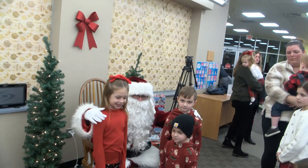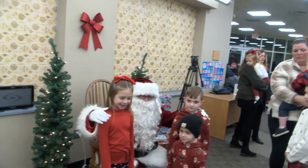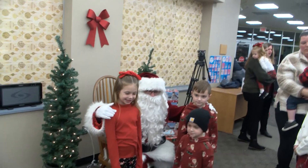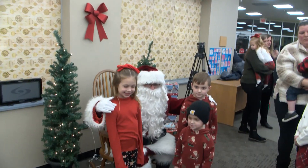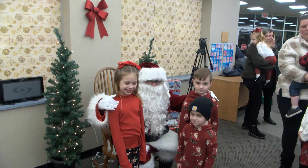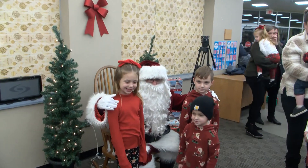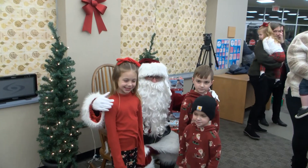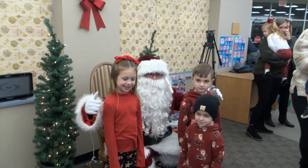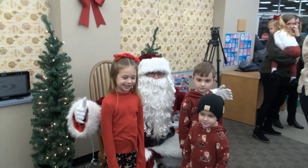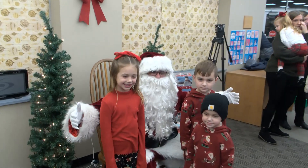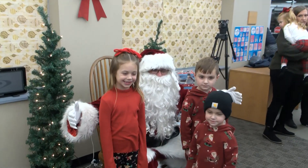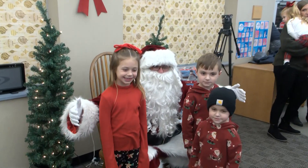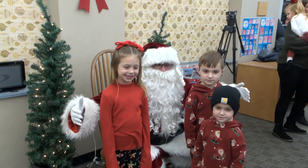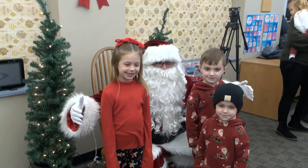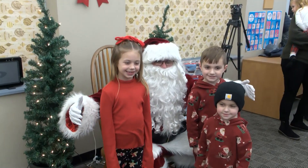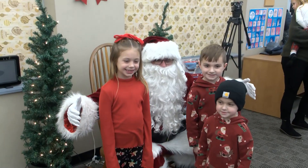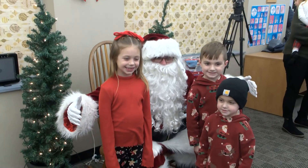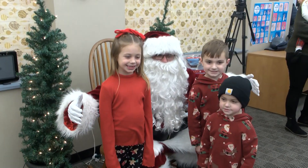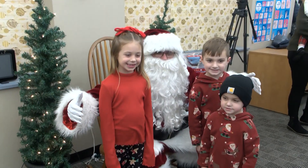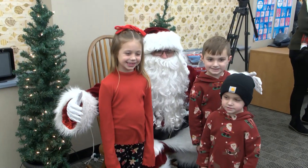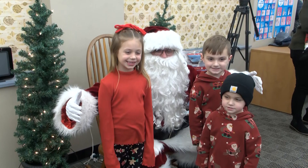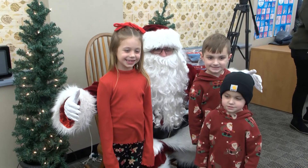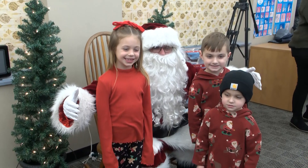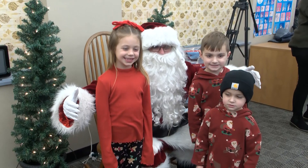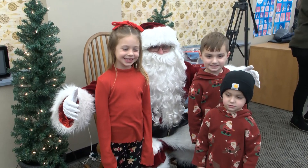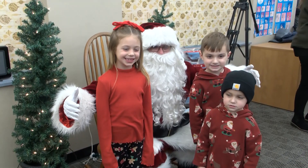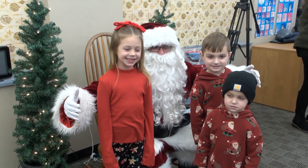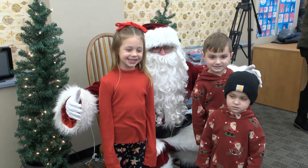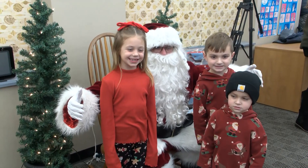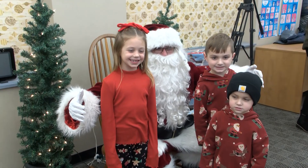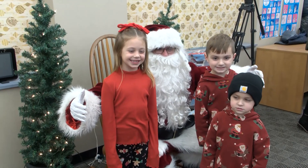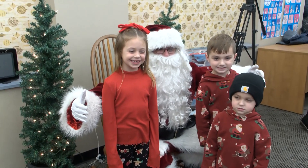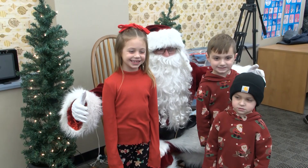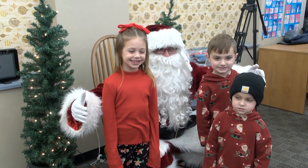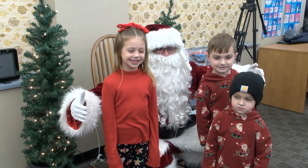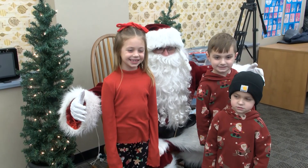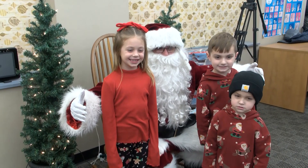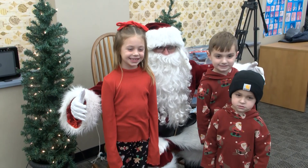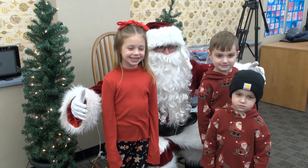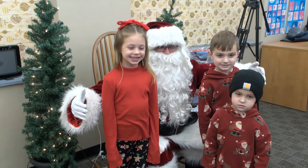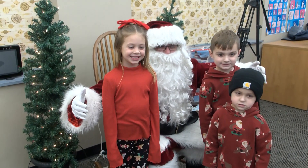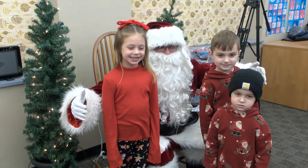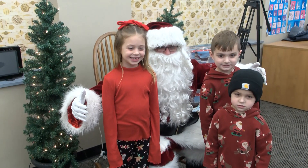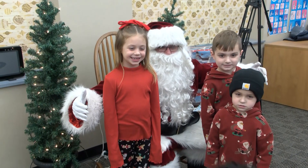Can you see me? Can you see them? Say cheese.